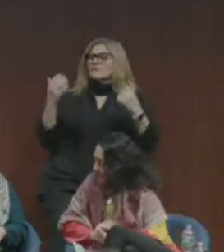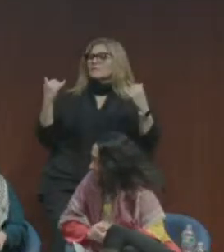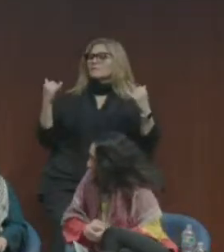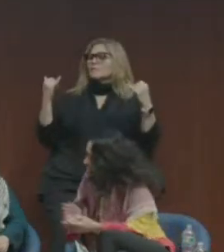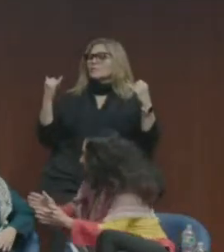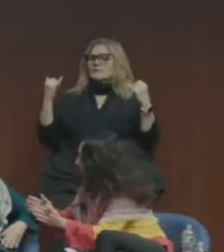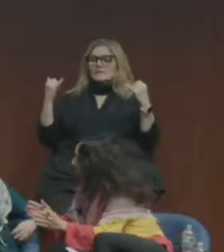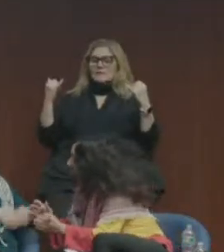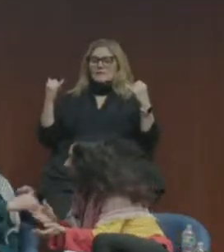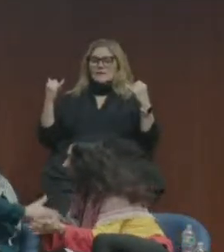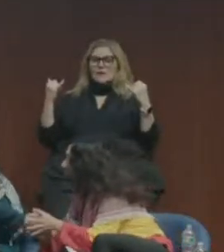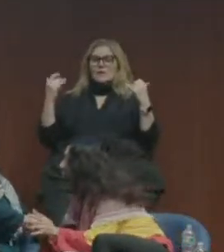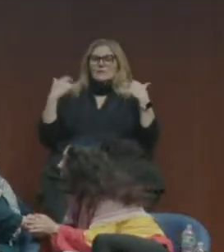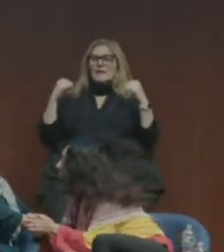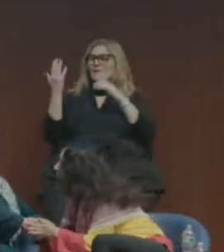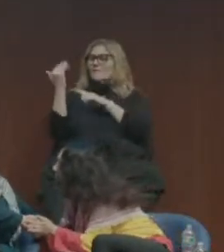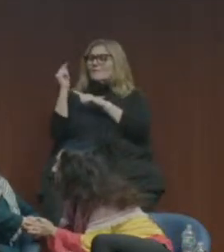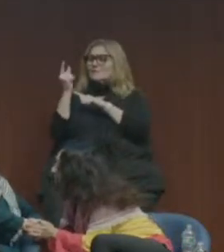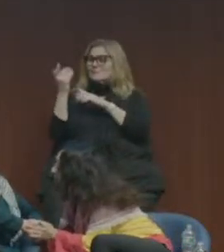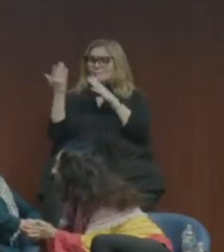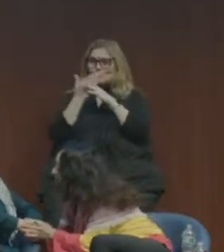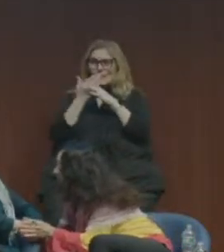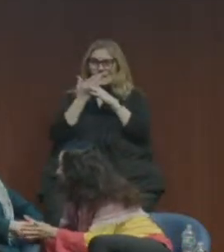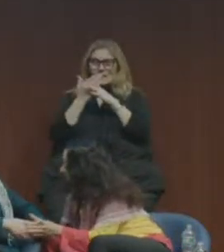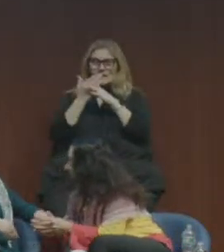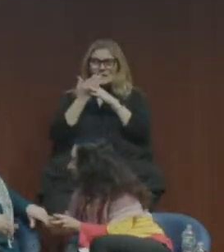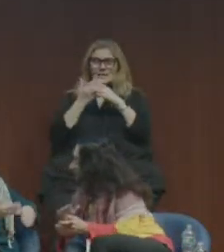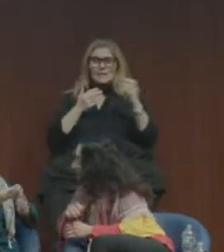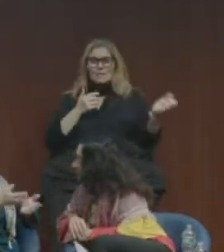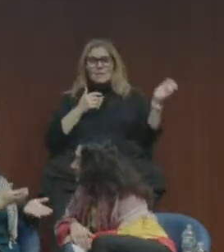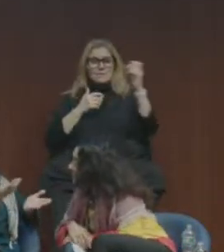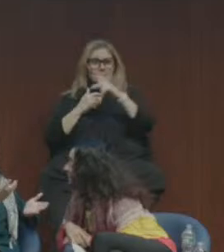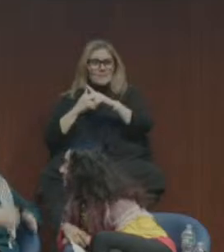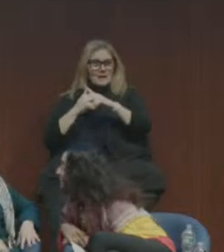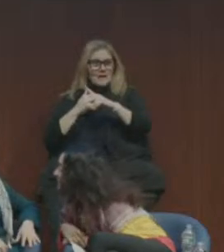Sure. So we are now going to take a 15-minute break, and